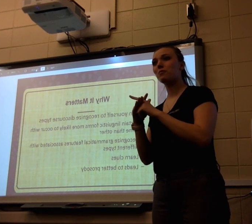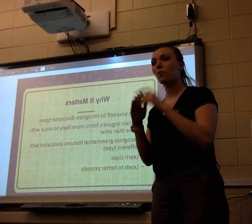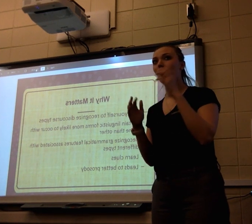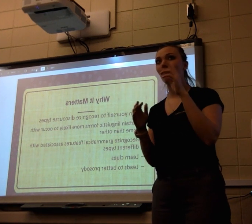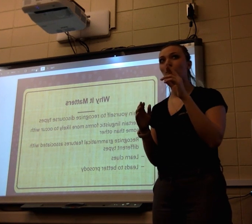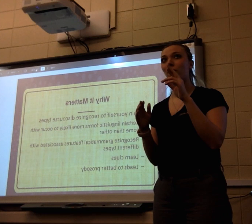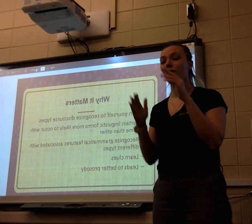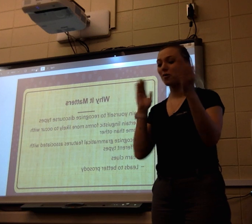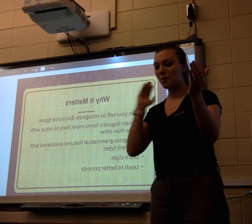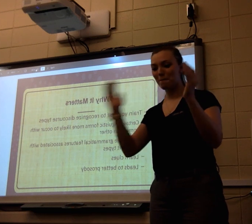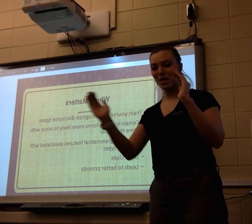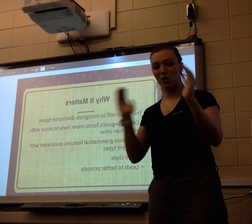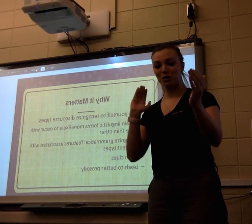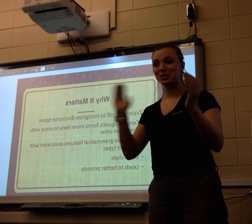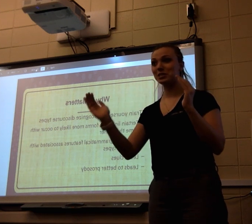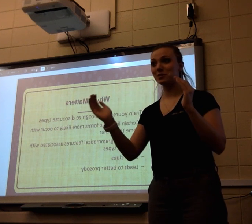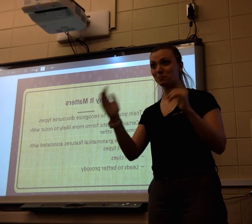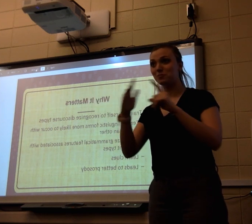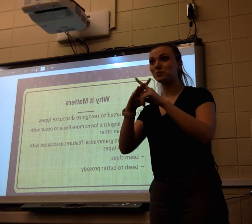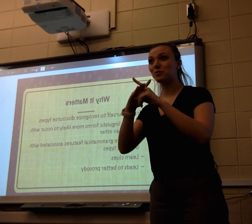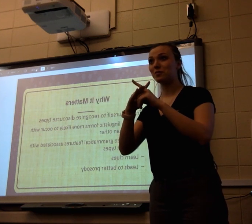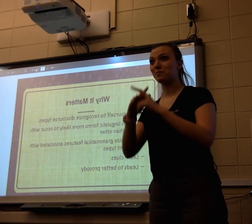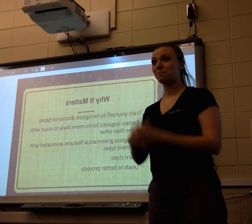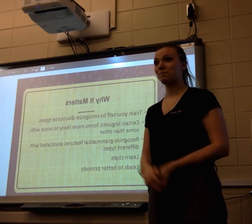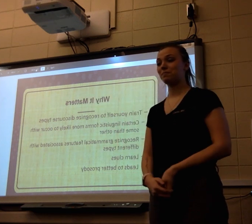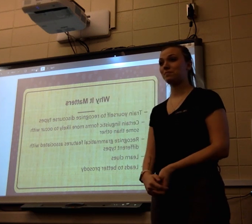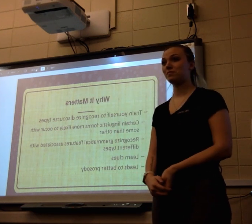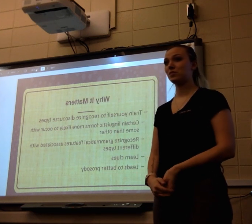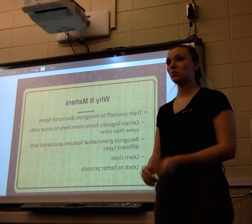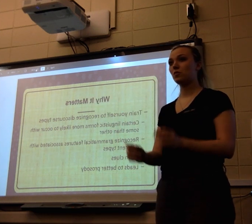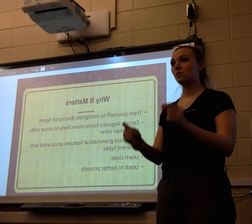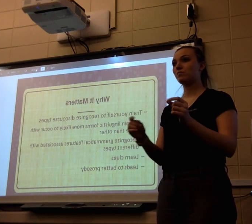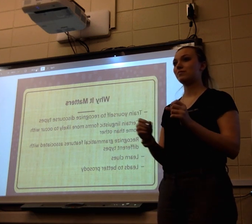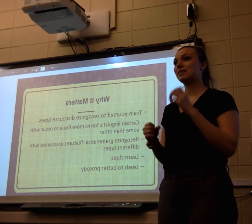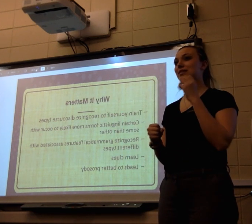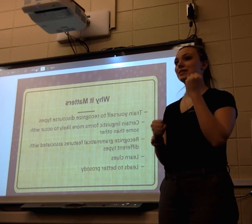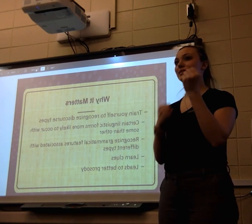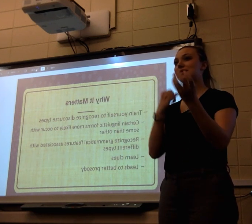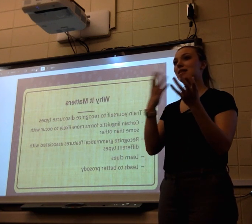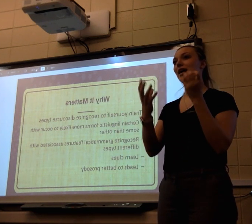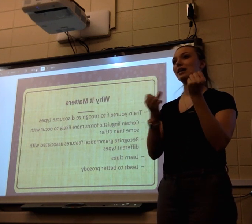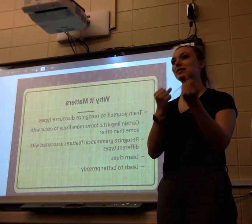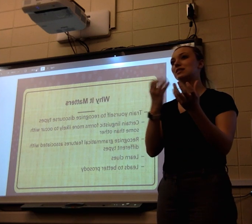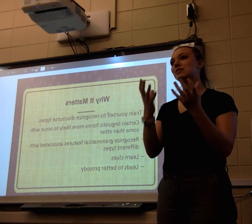actual words that are said. Okay? That let me know, oh, compare and contrast.